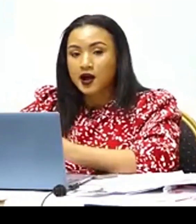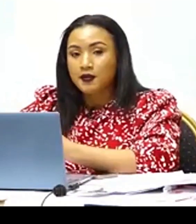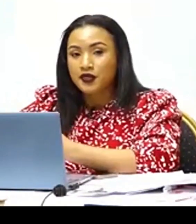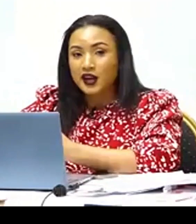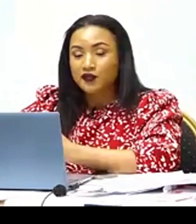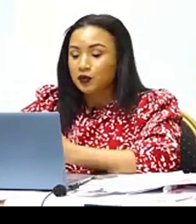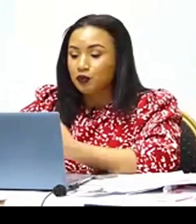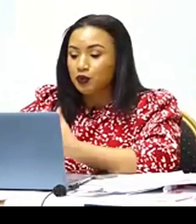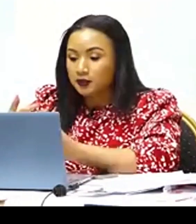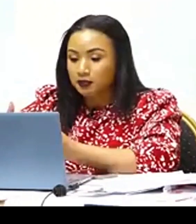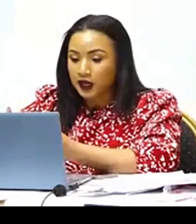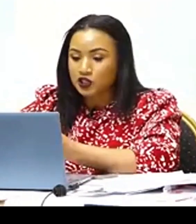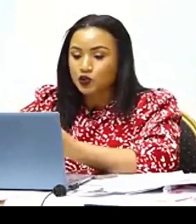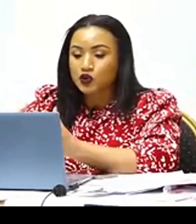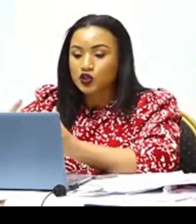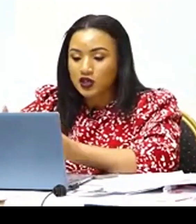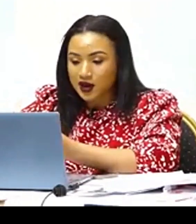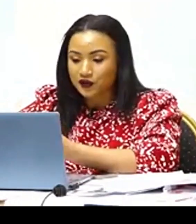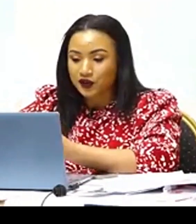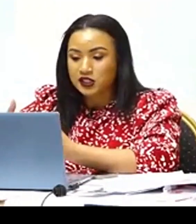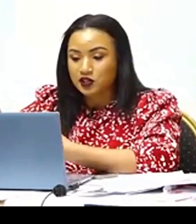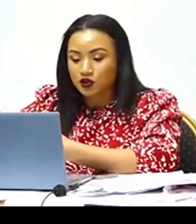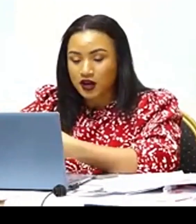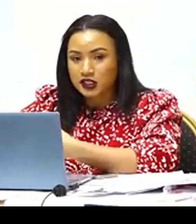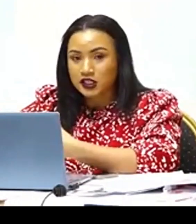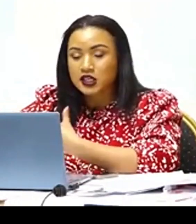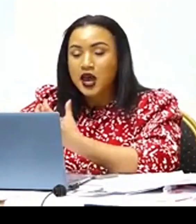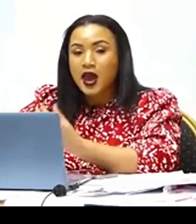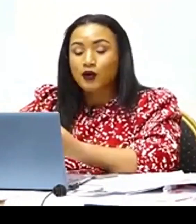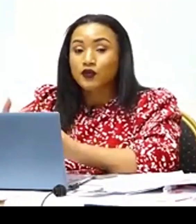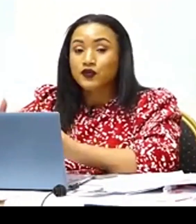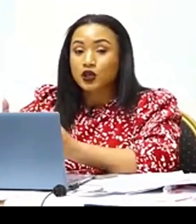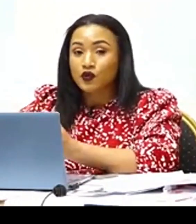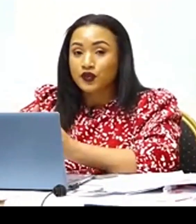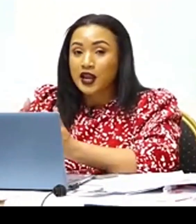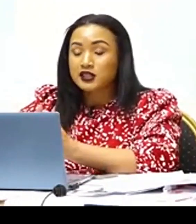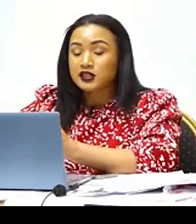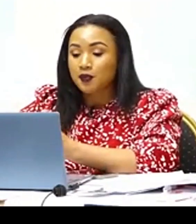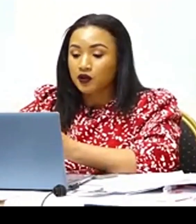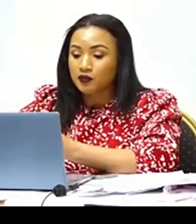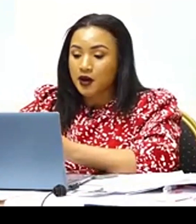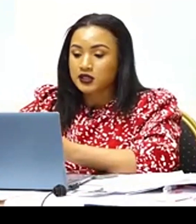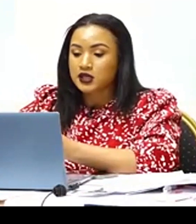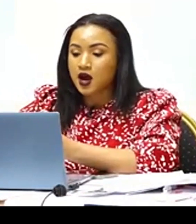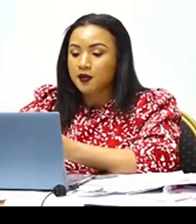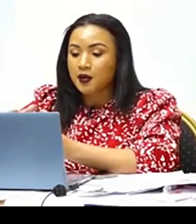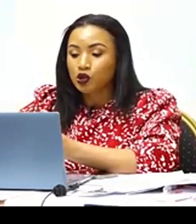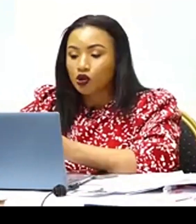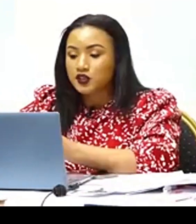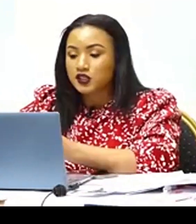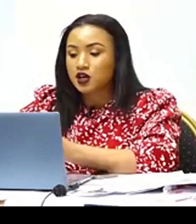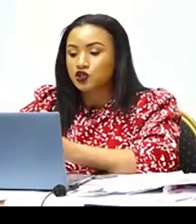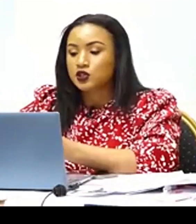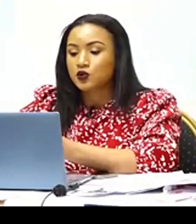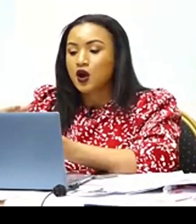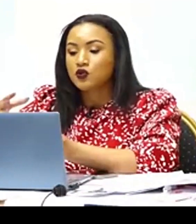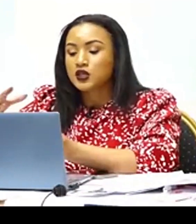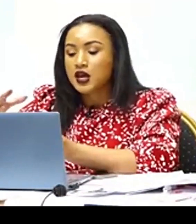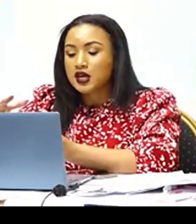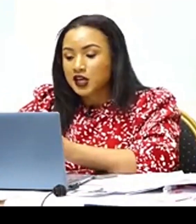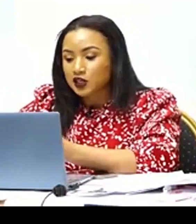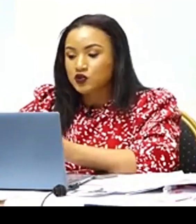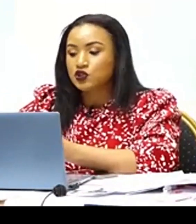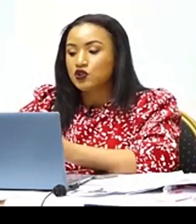initiatives that have been put in place to address Africa's debt crisis. And we've seen over the last couple of months, a lot of discussions